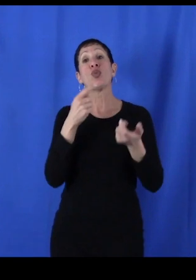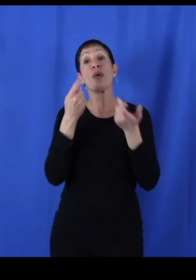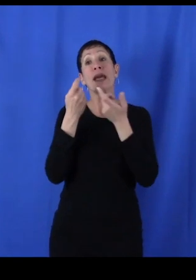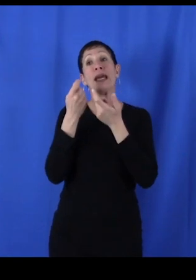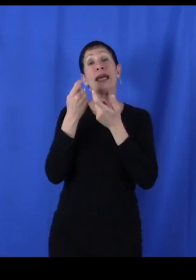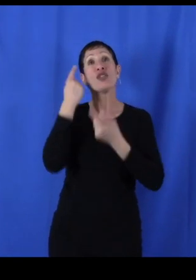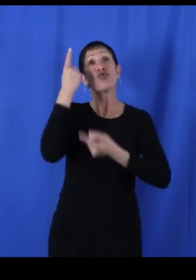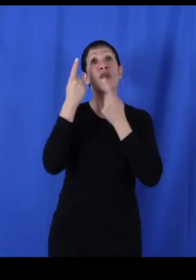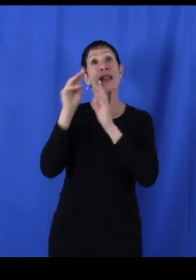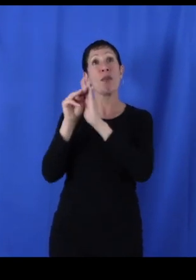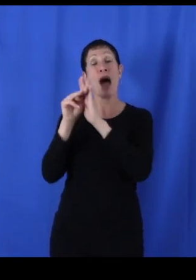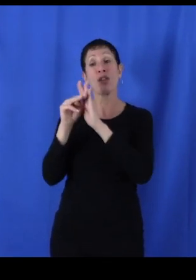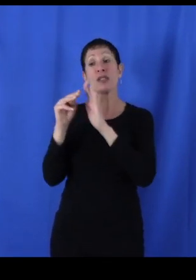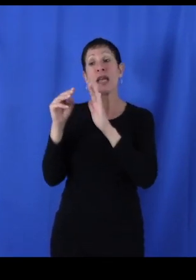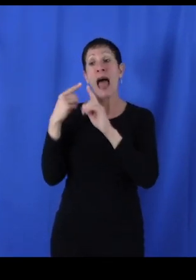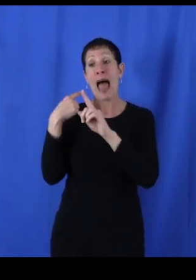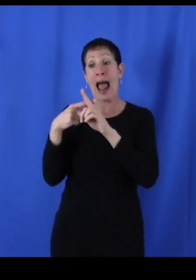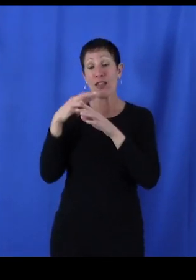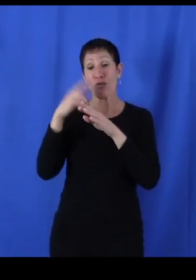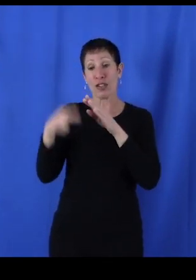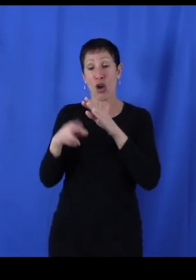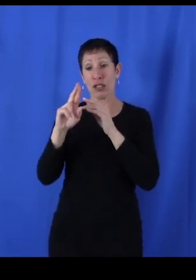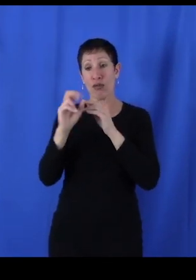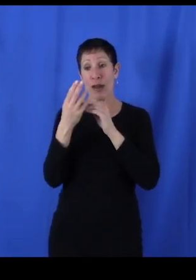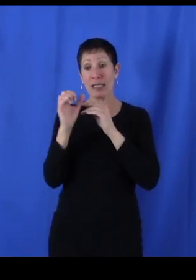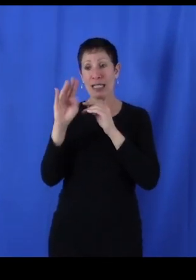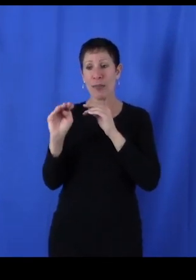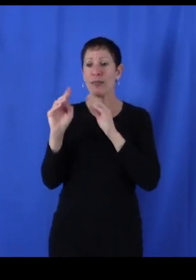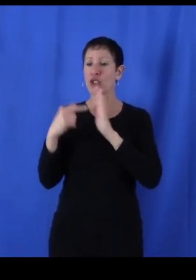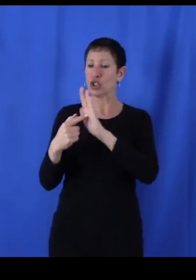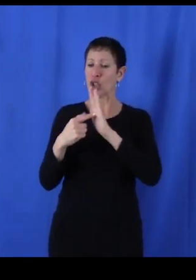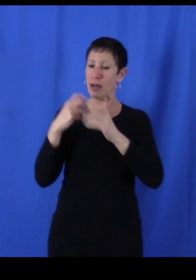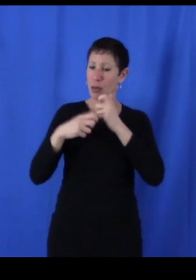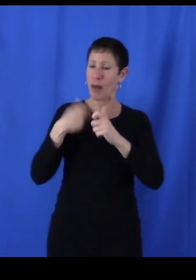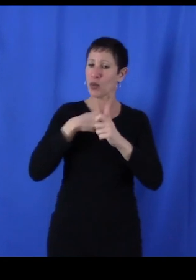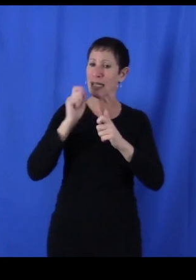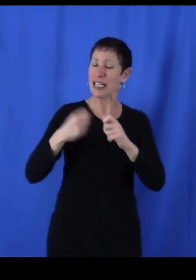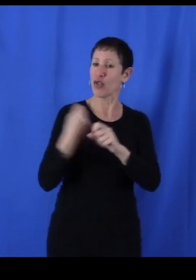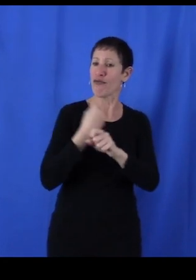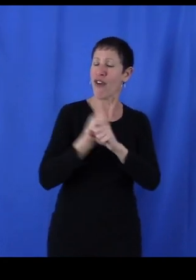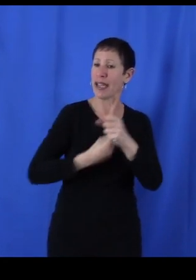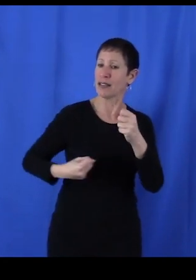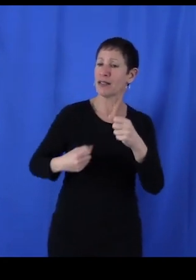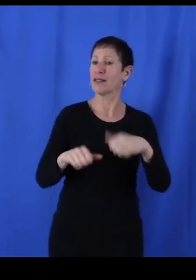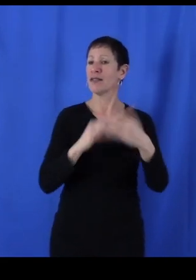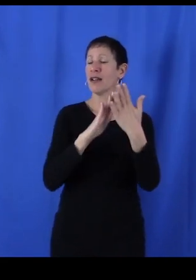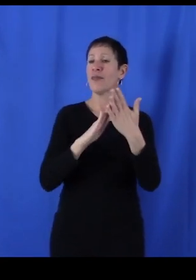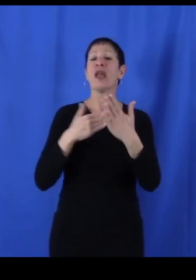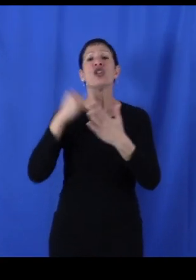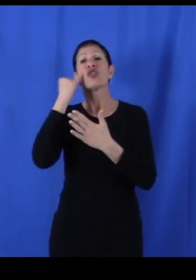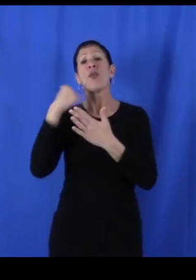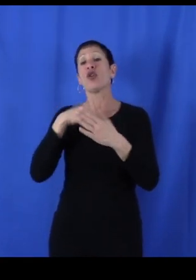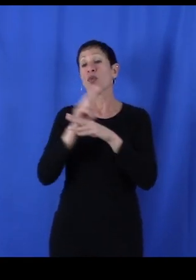we treated these models and their racist results as pointing to underlying problems that we need to fight? So what